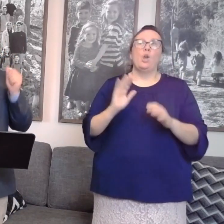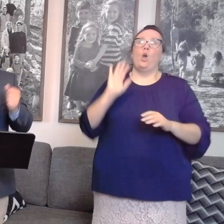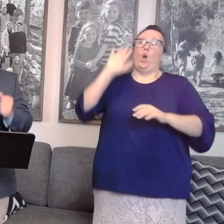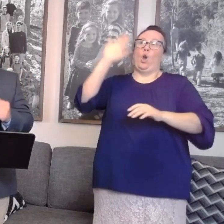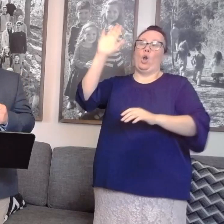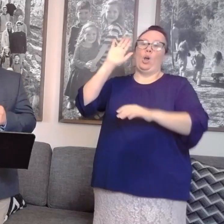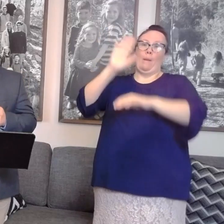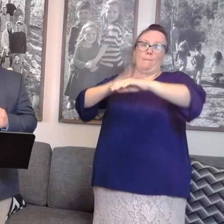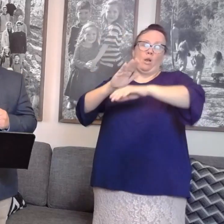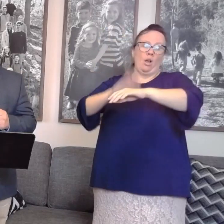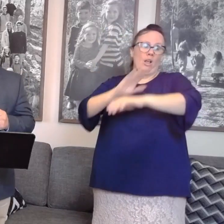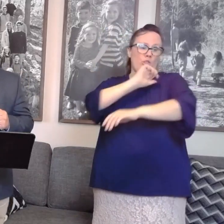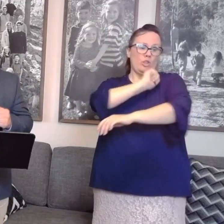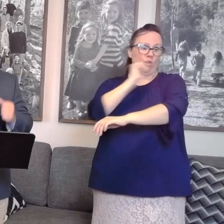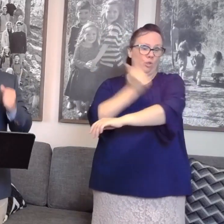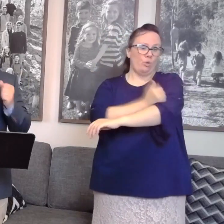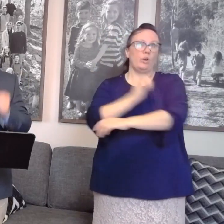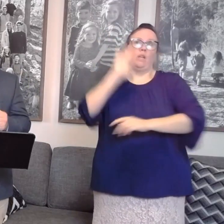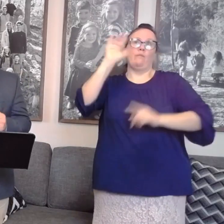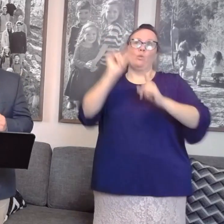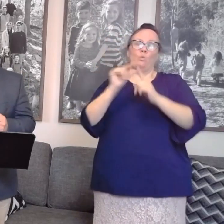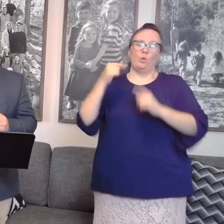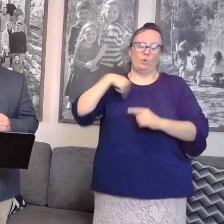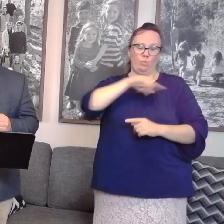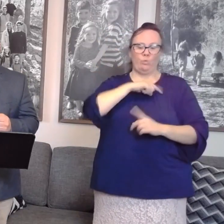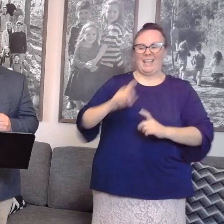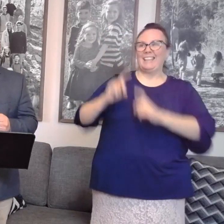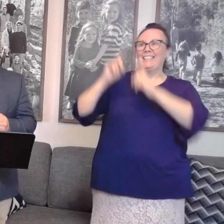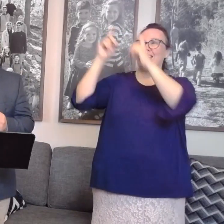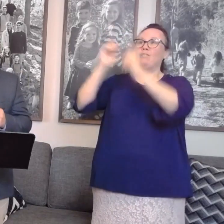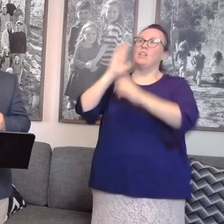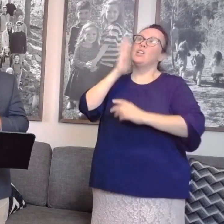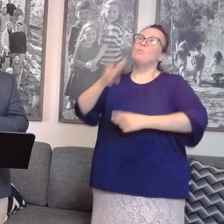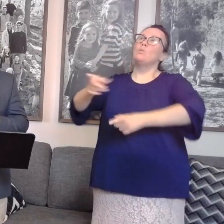Upon the authority of your word, we have given, and it